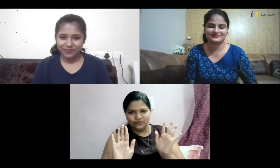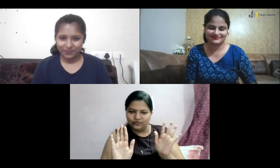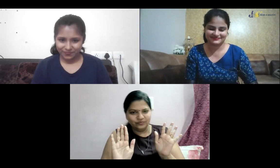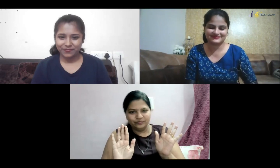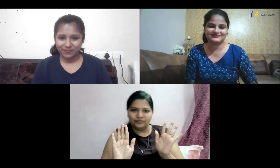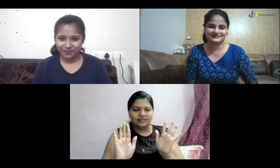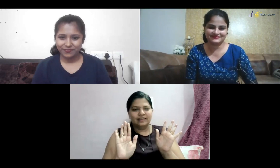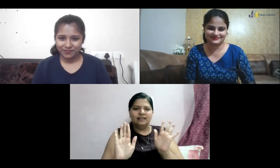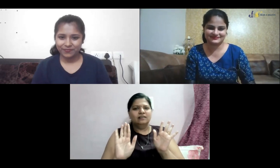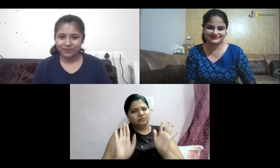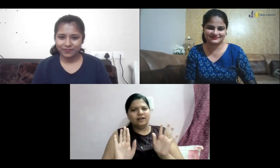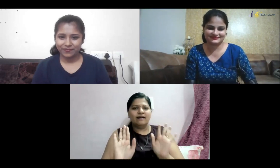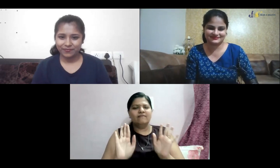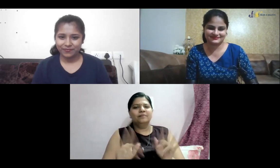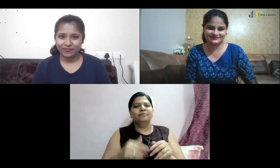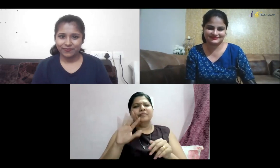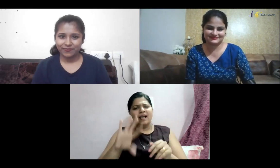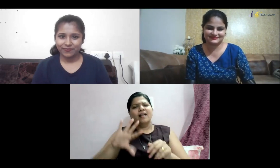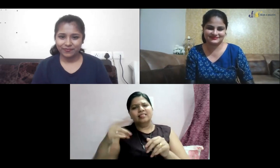So you know now, yeah.